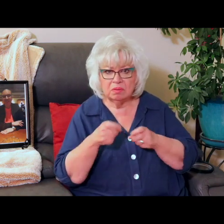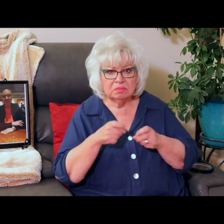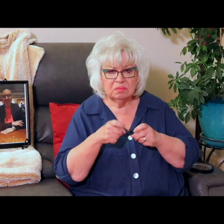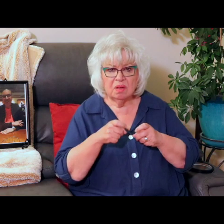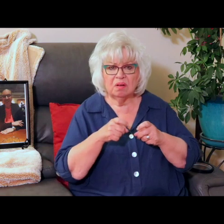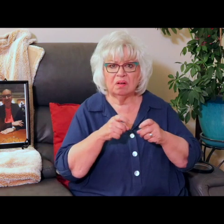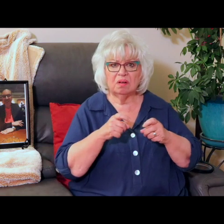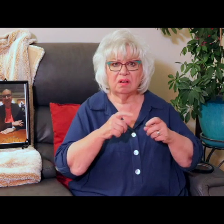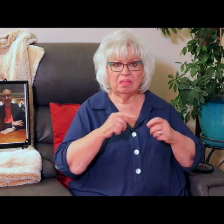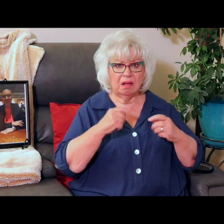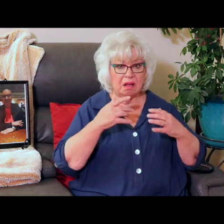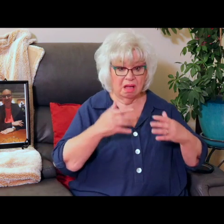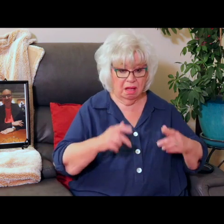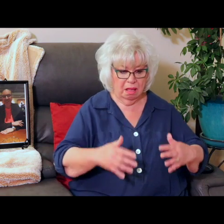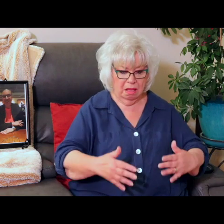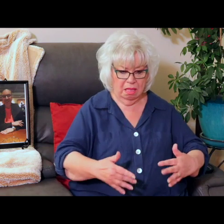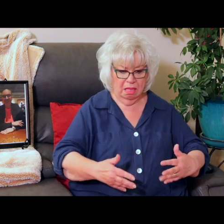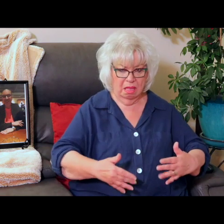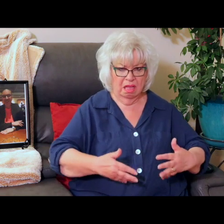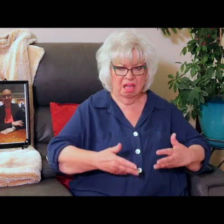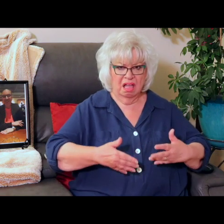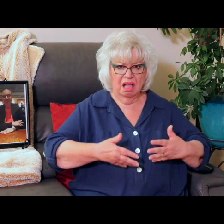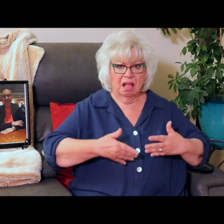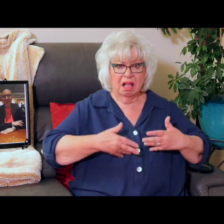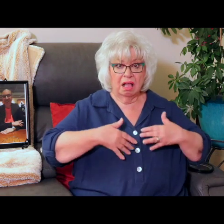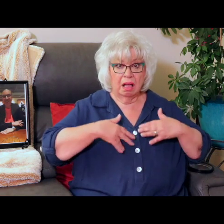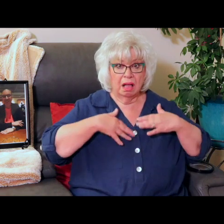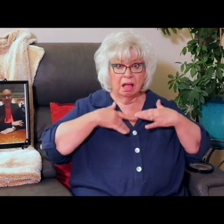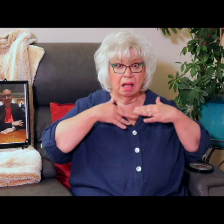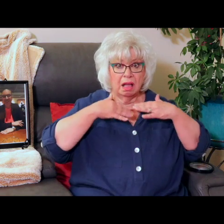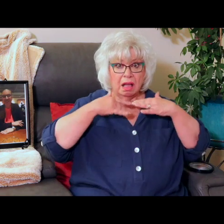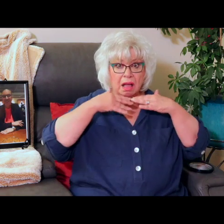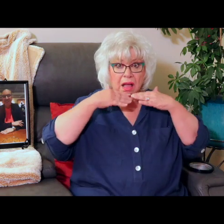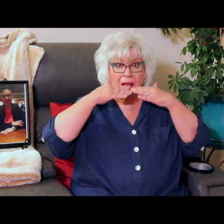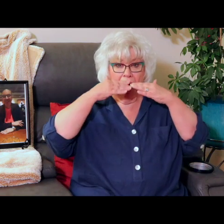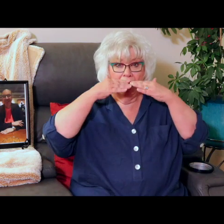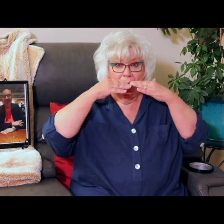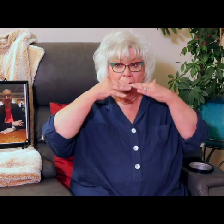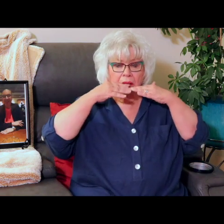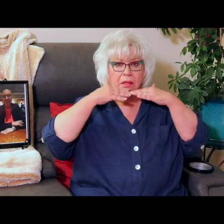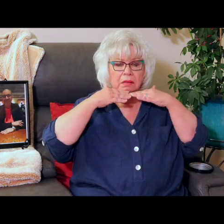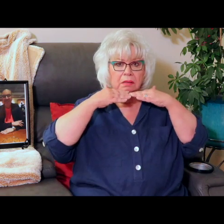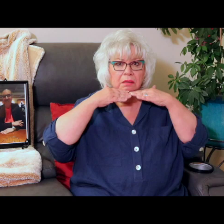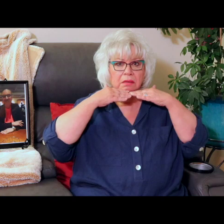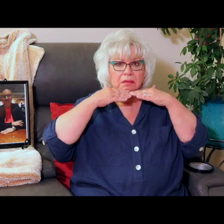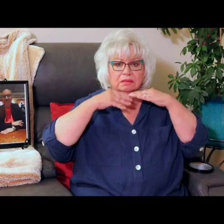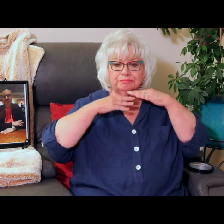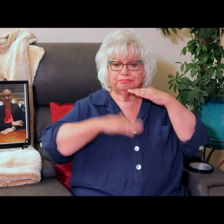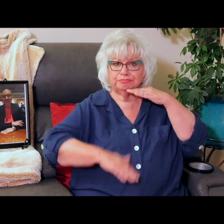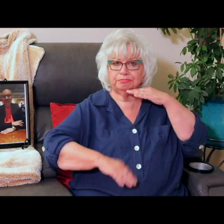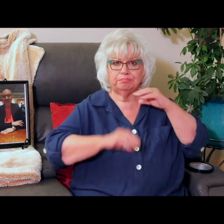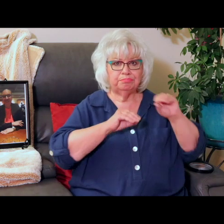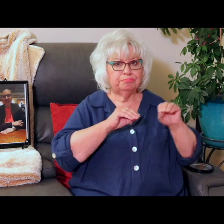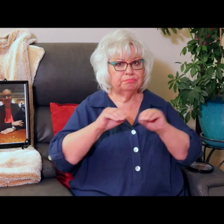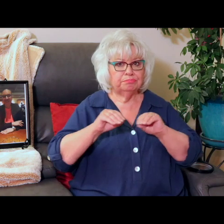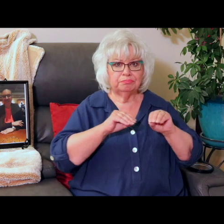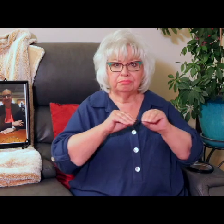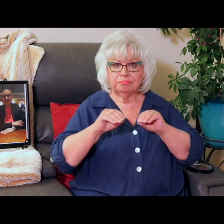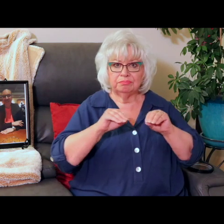Len first got it, he couldn't control his legs, and then it continued up to the neck down,